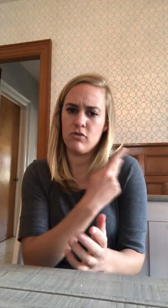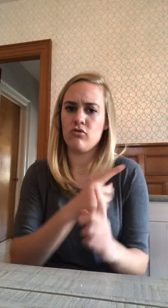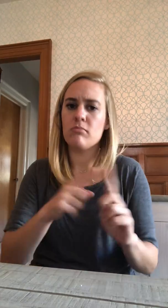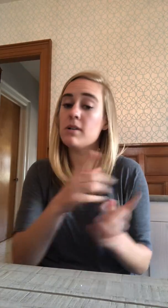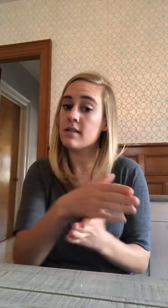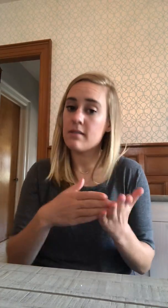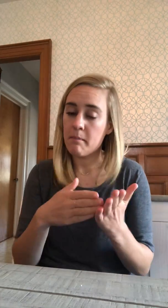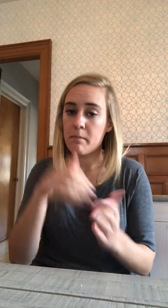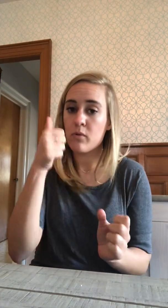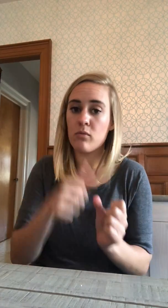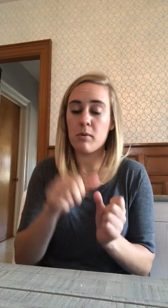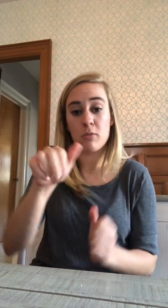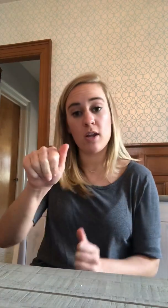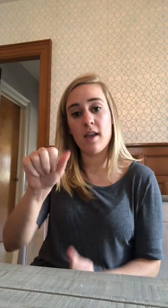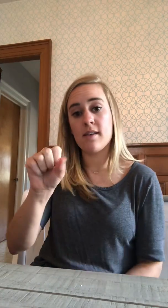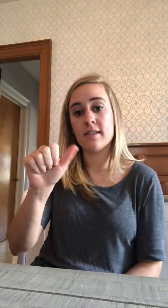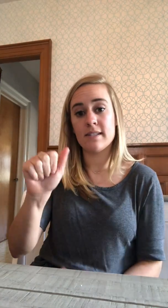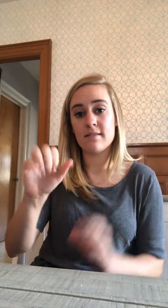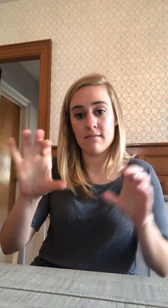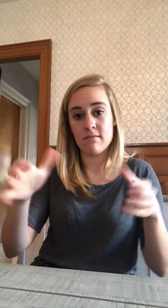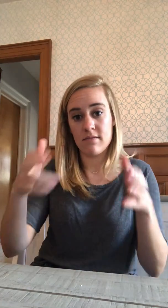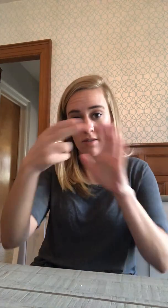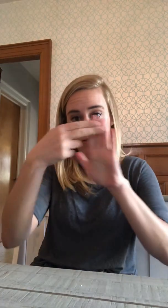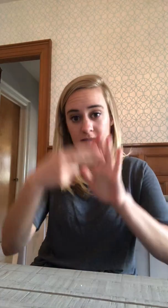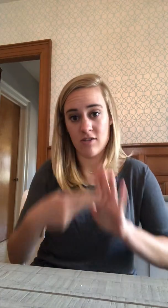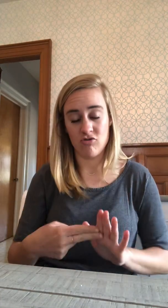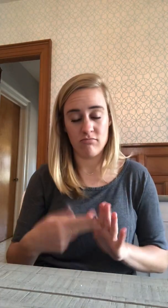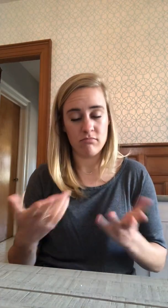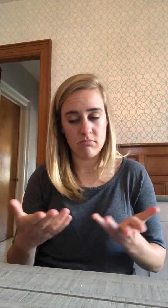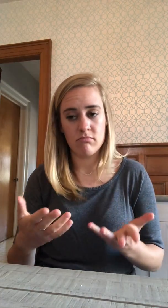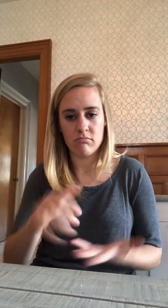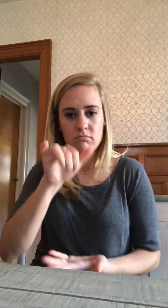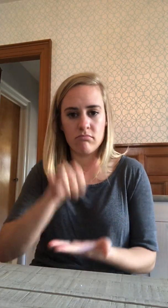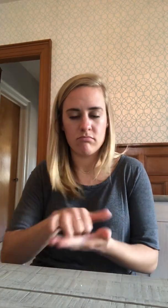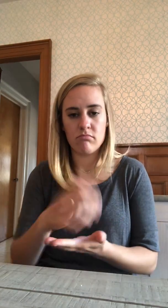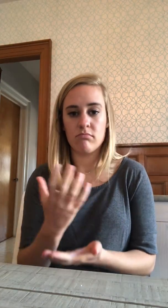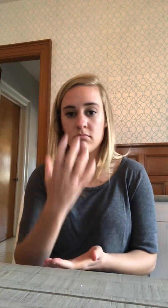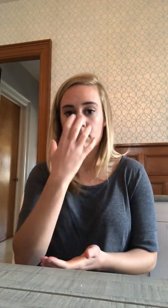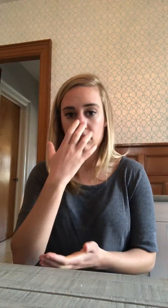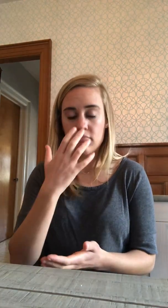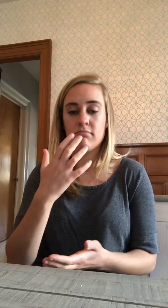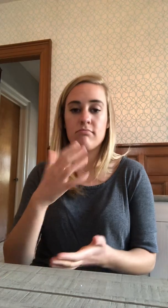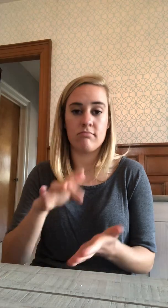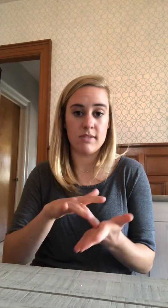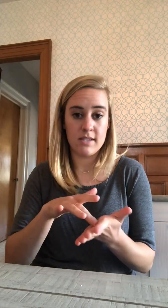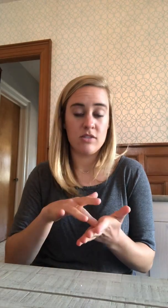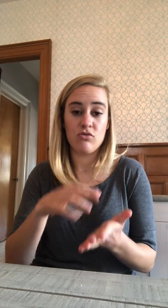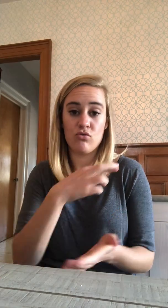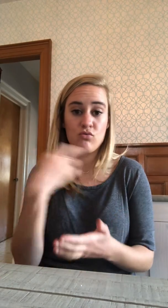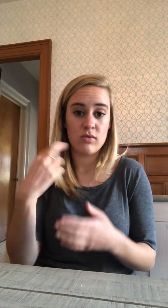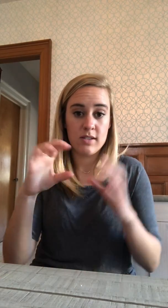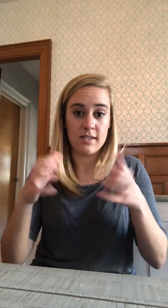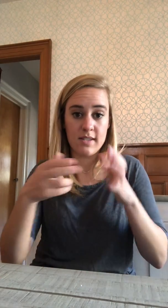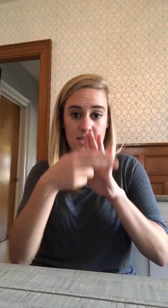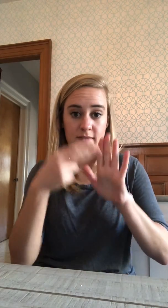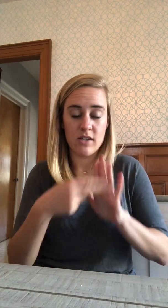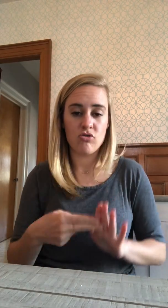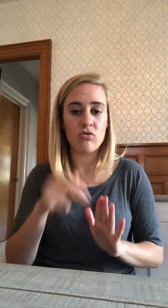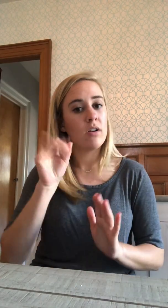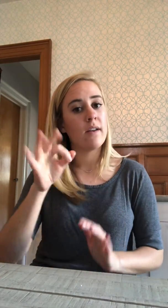Remember the ASA classification. Okay, those are anesthesia risk classifications. If a patient is a high-risk patient